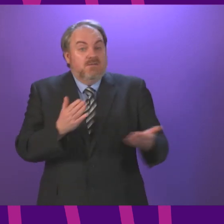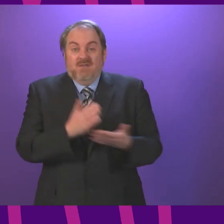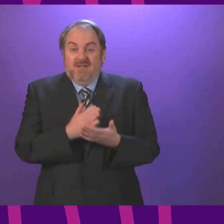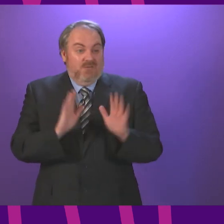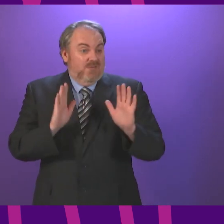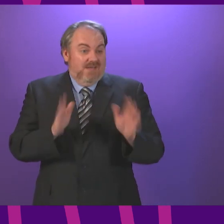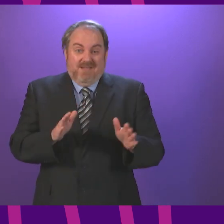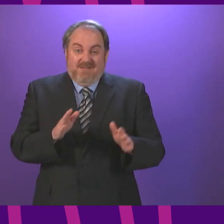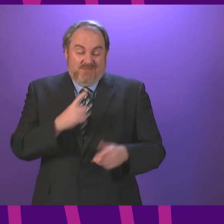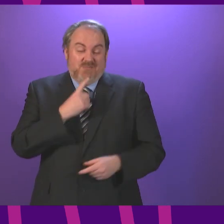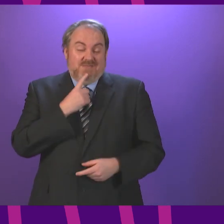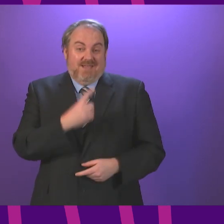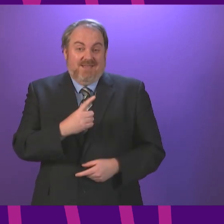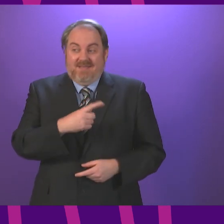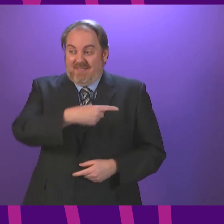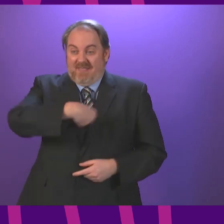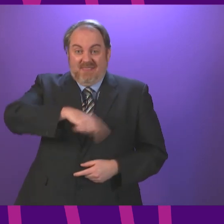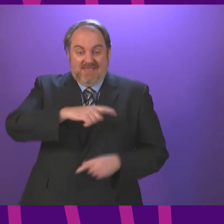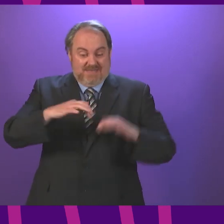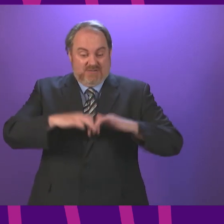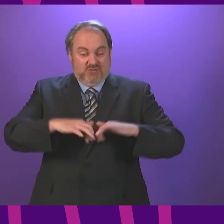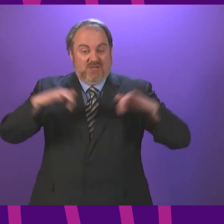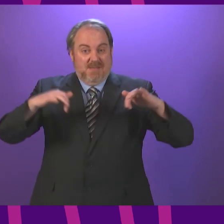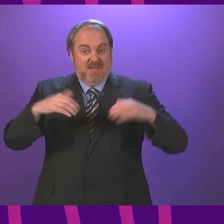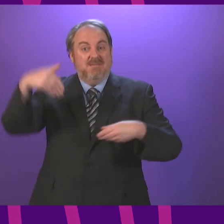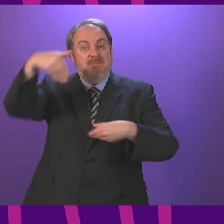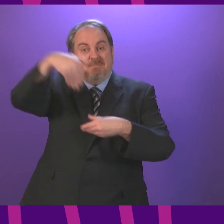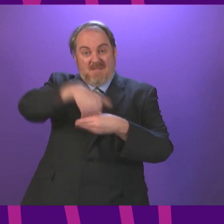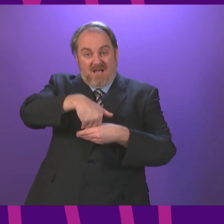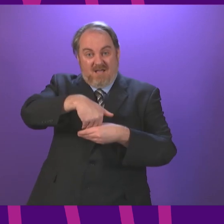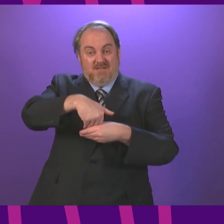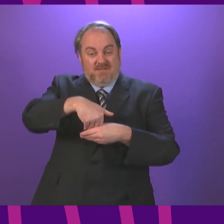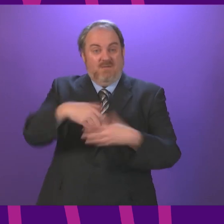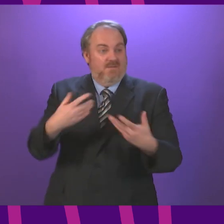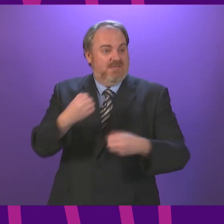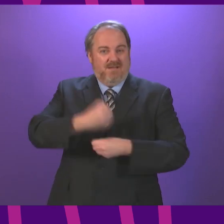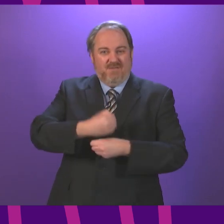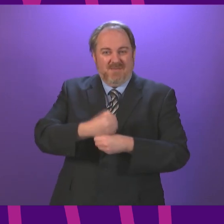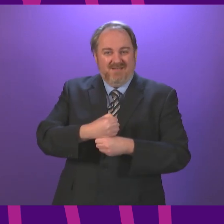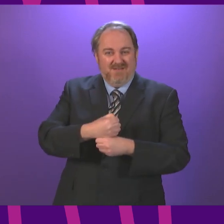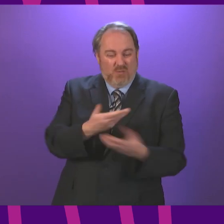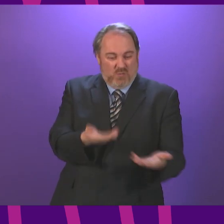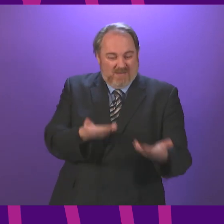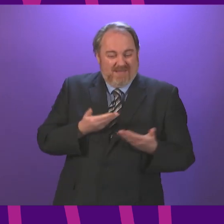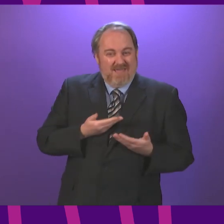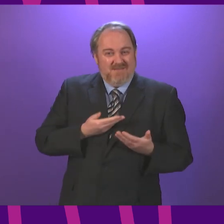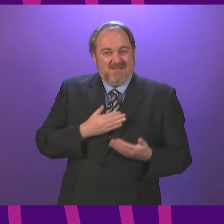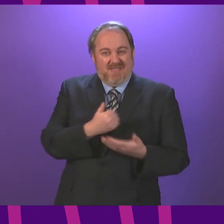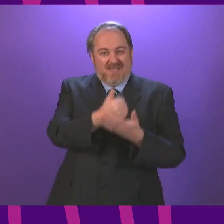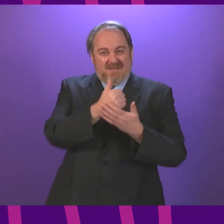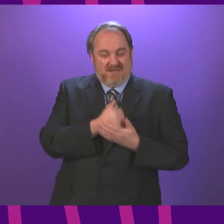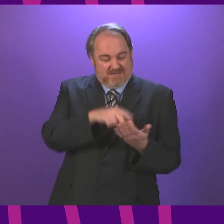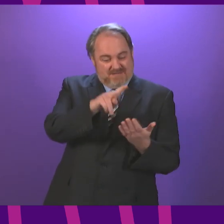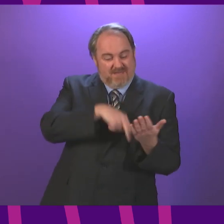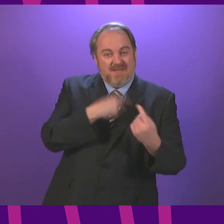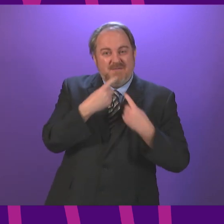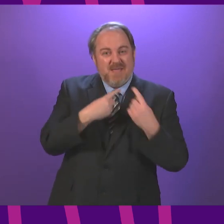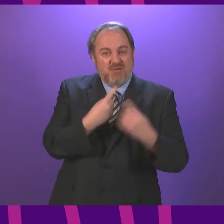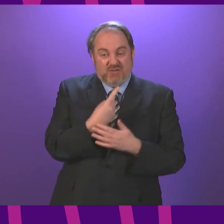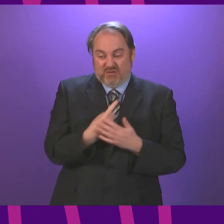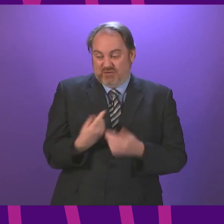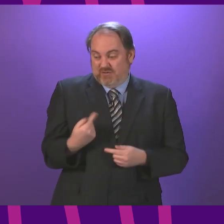that this chamber is an organ of this parliament. this chamber only saw the legal advice that this chamber voted for four months